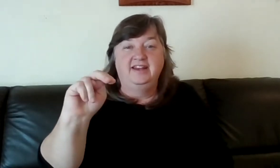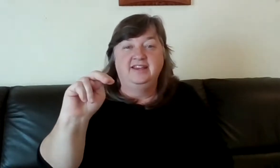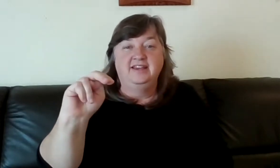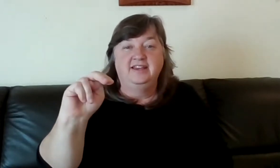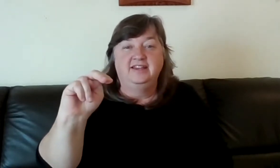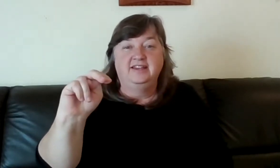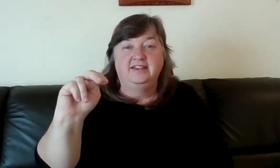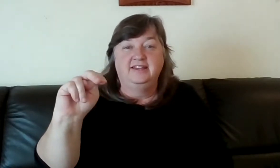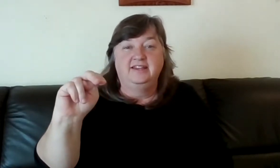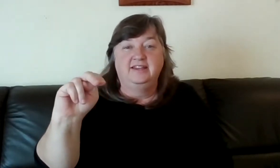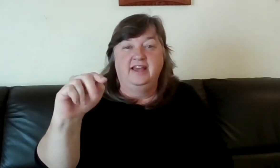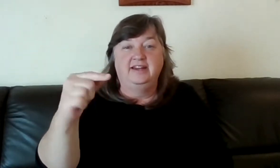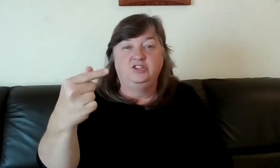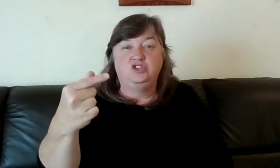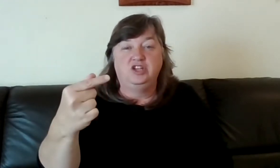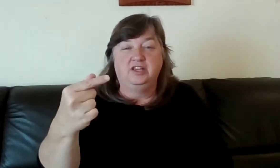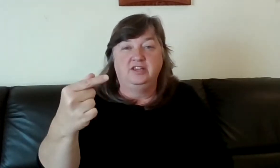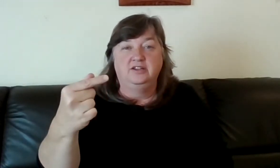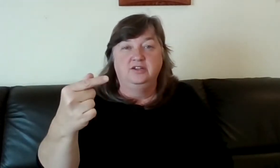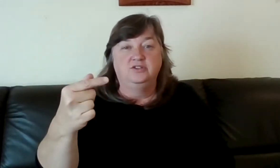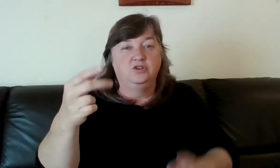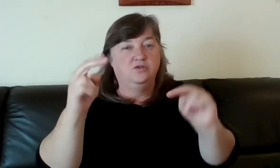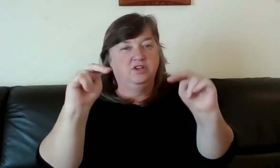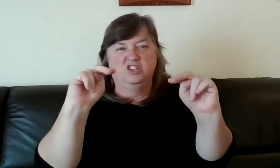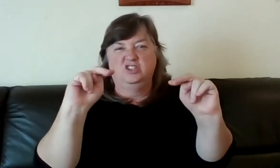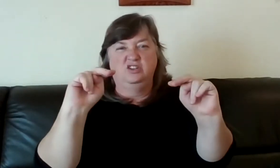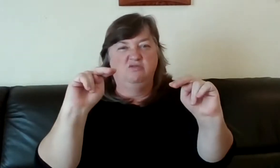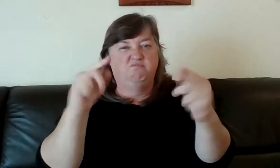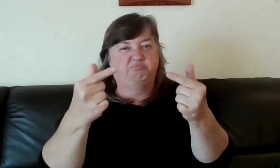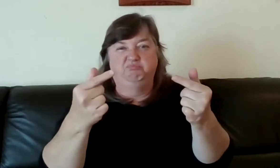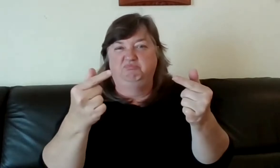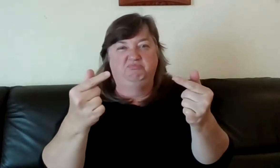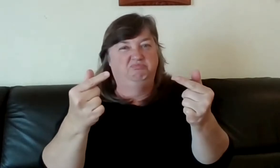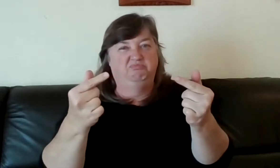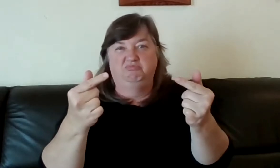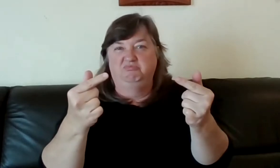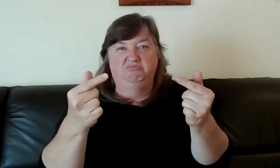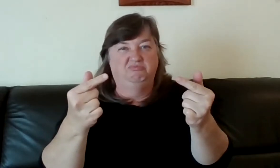N and a G. So you can just do